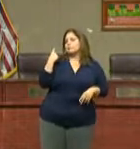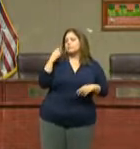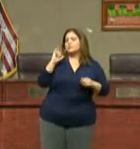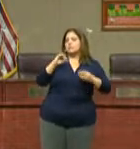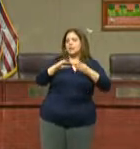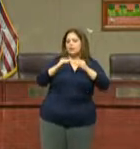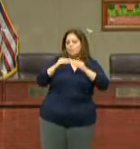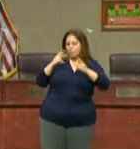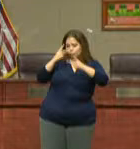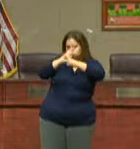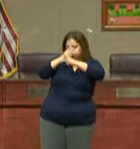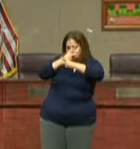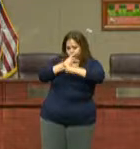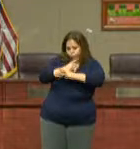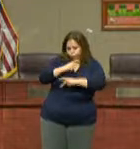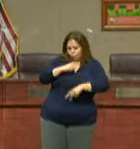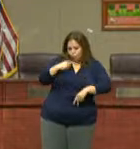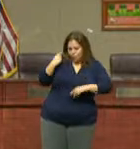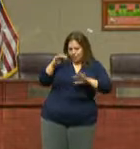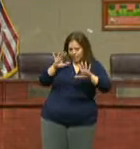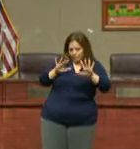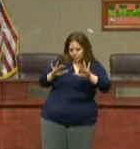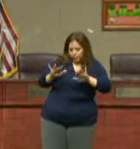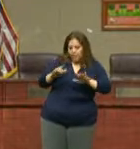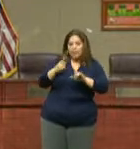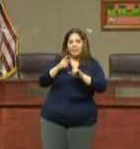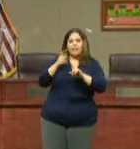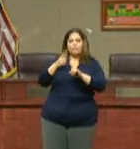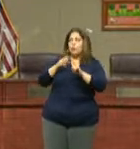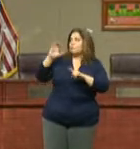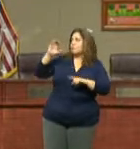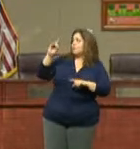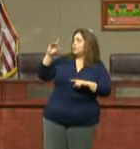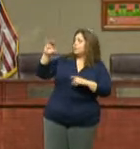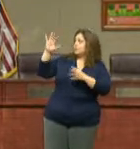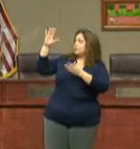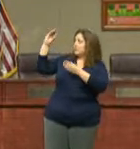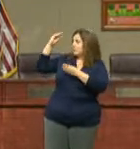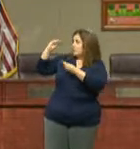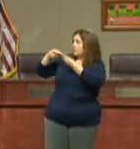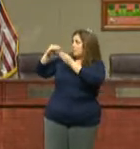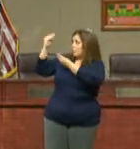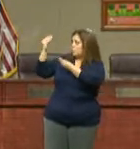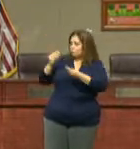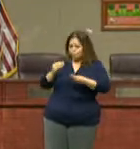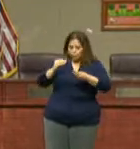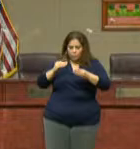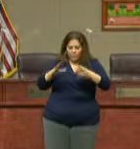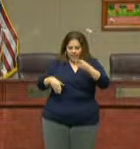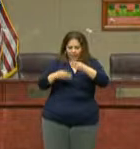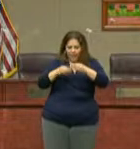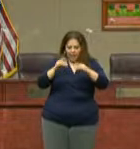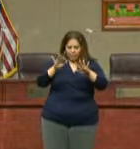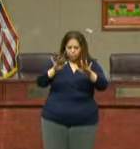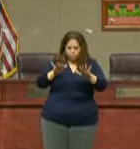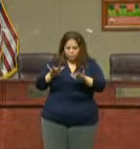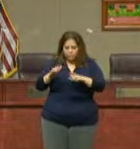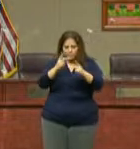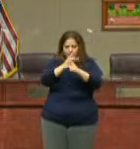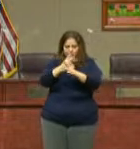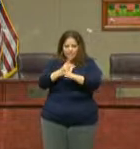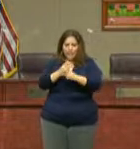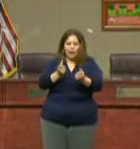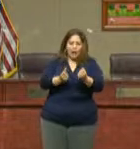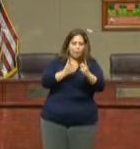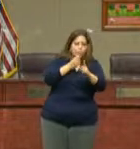we calculated is a social vulnerability index from the CDC that we added a couple of things. We also added number of